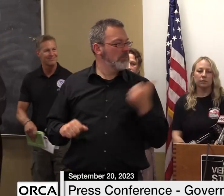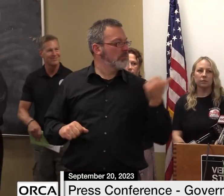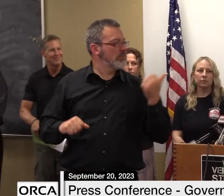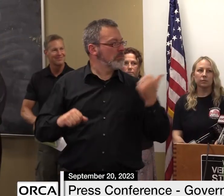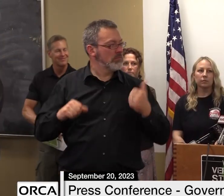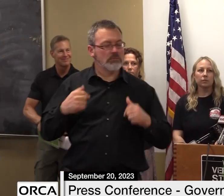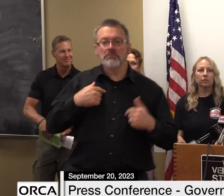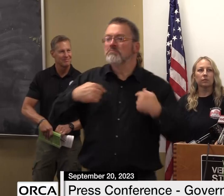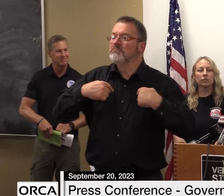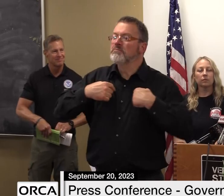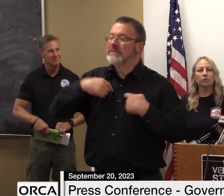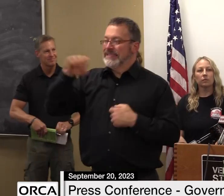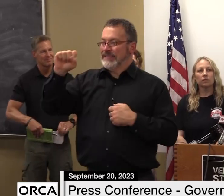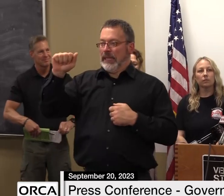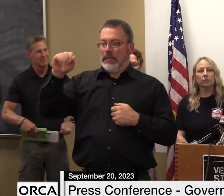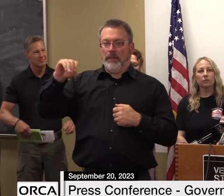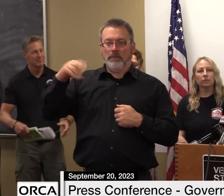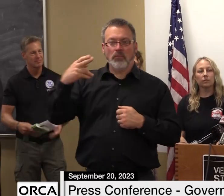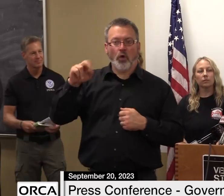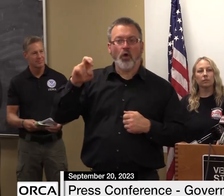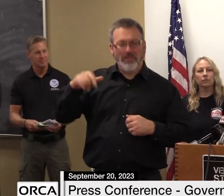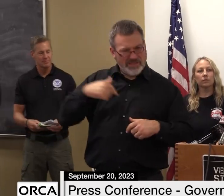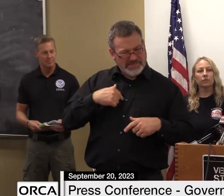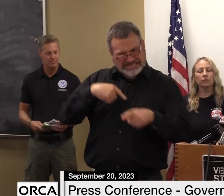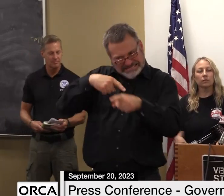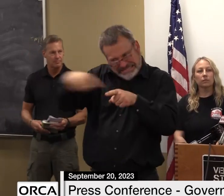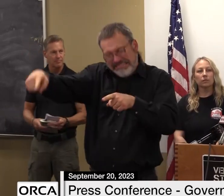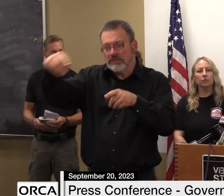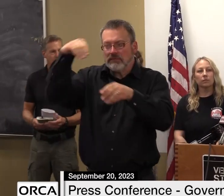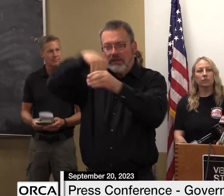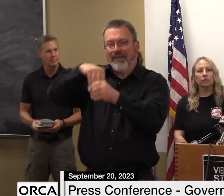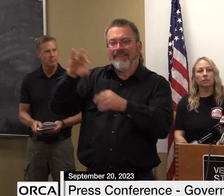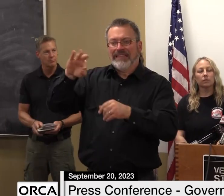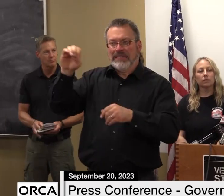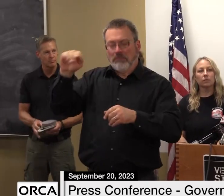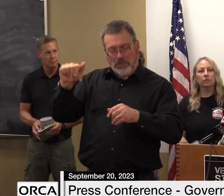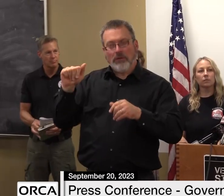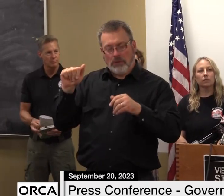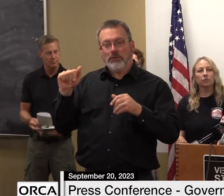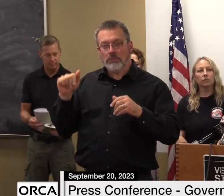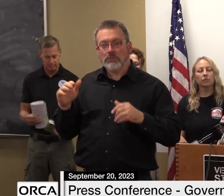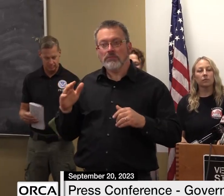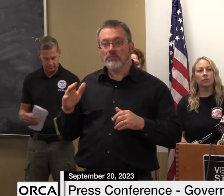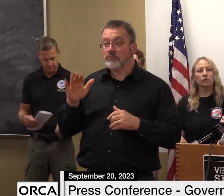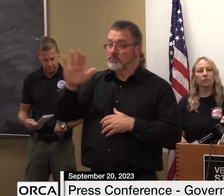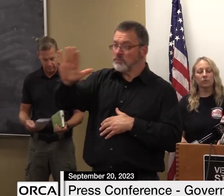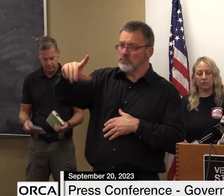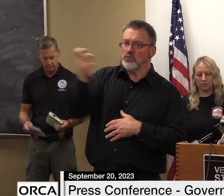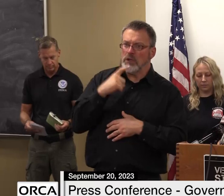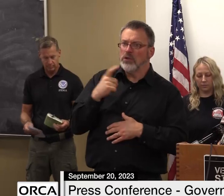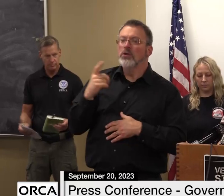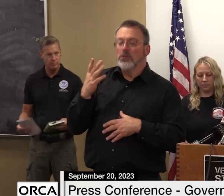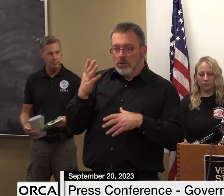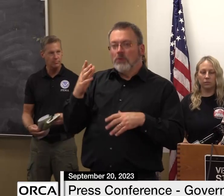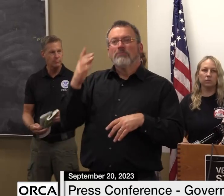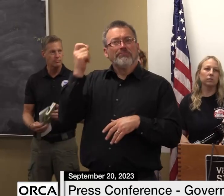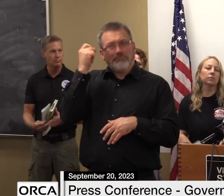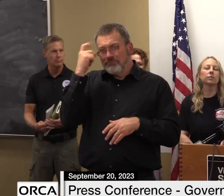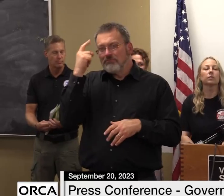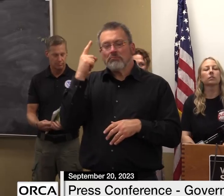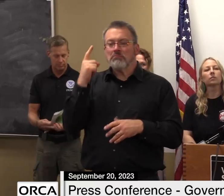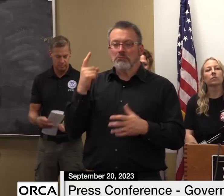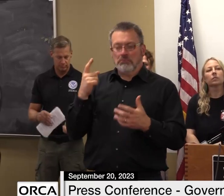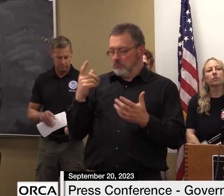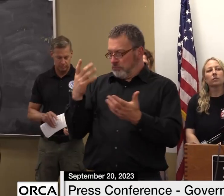Good morning, I'm Sam Harvey. I work with FEMA on the individual assistance side. So to get to your question, yes, if somebody received, let's say,